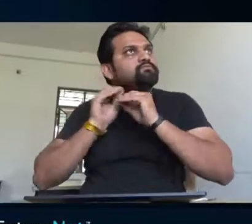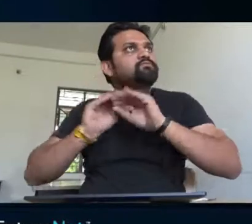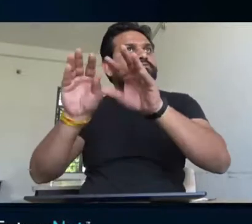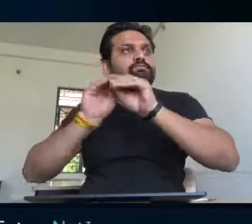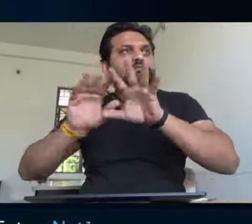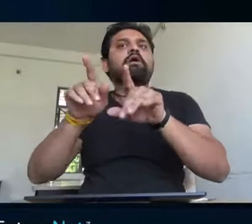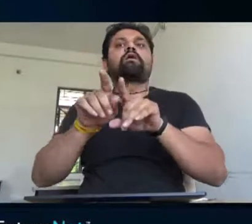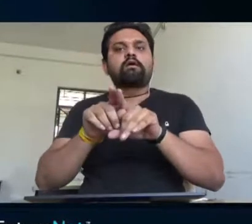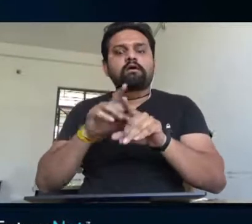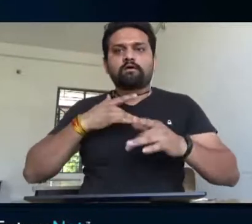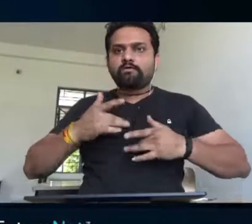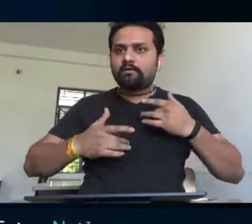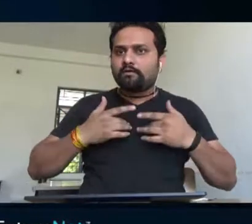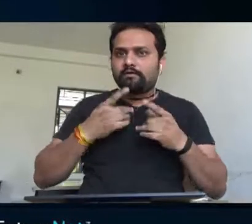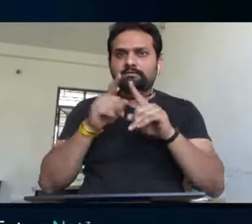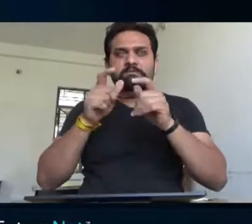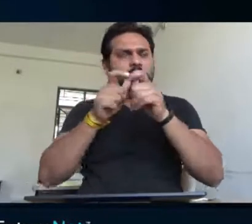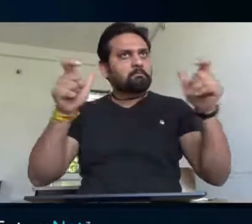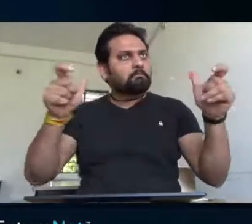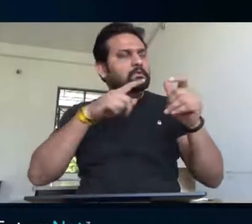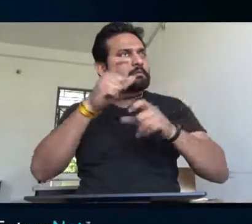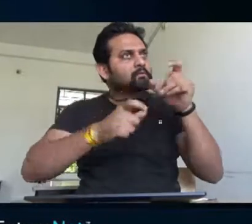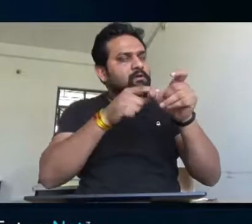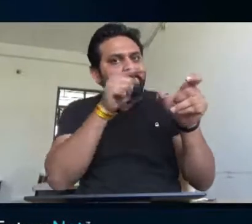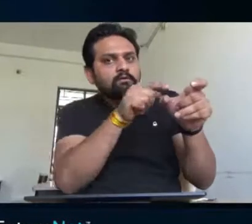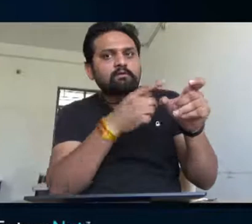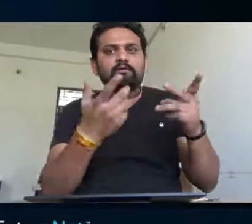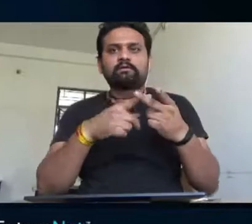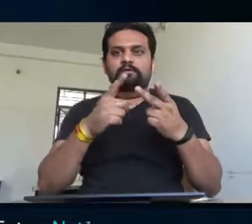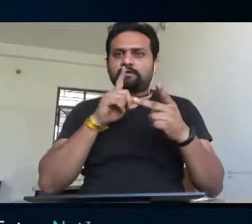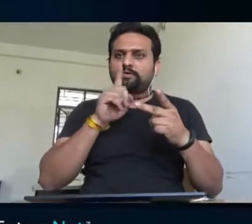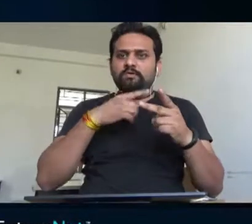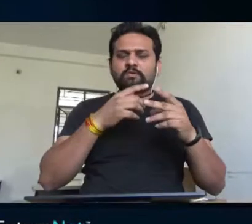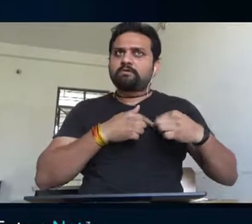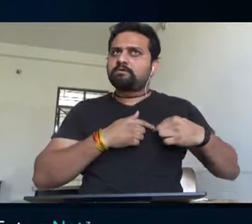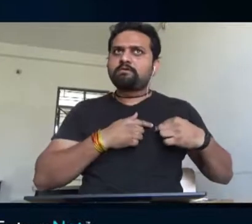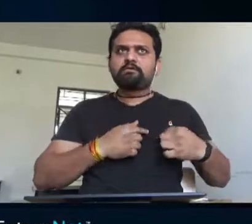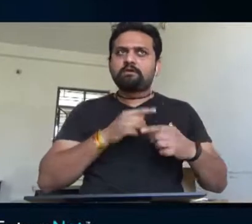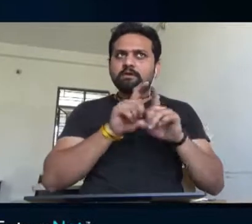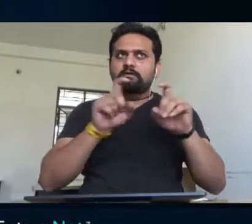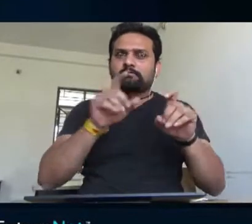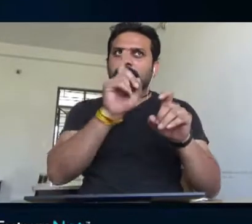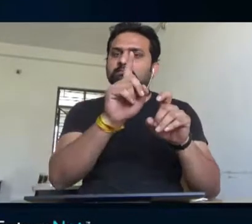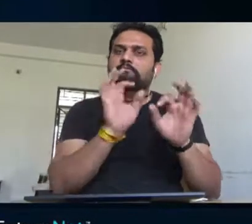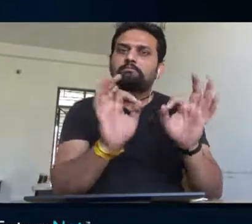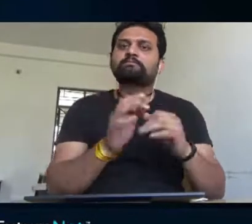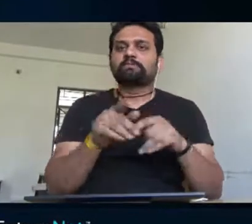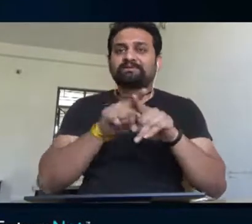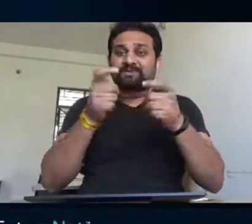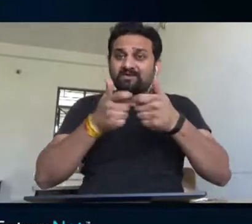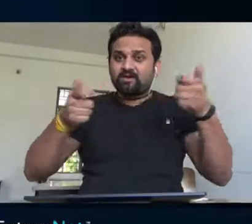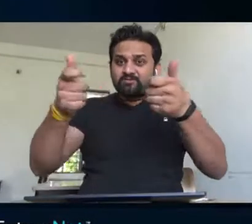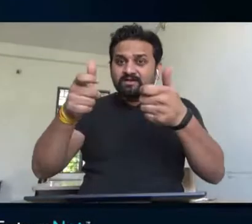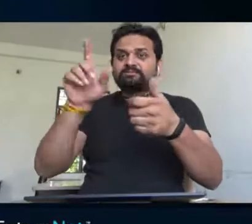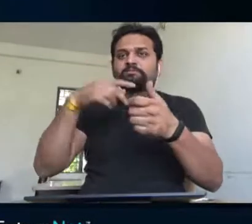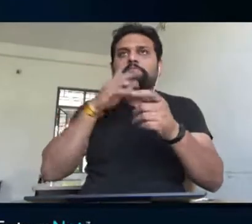big feeling that it's the big company they are doing, they have their heart at the right place, and so on and so on and so on. Only at the conventions you